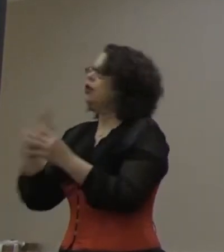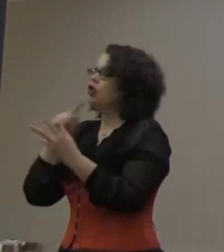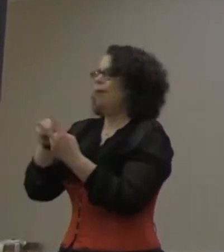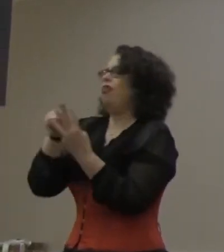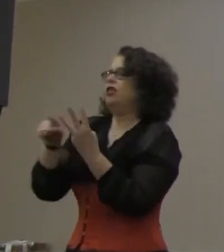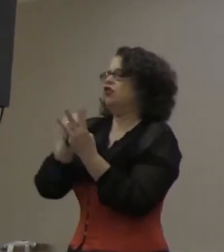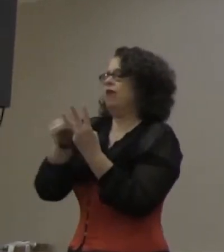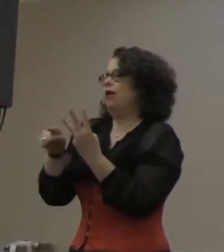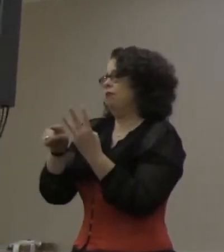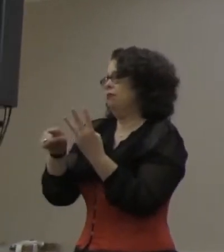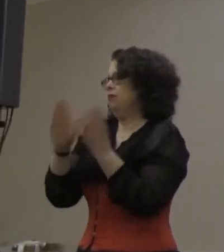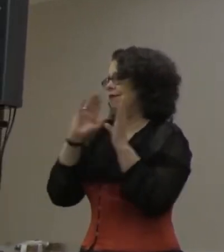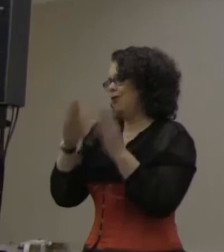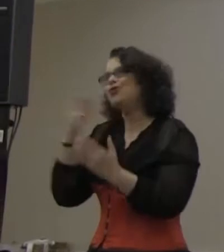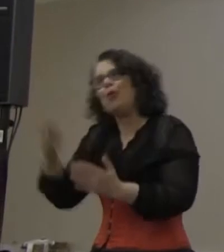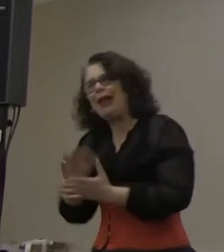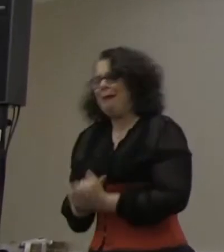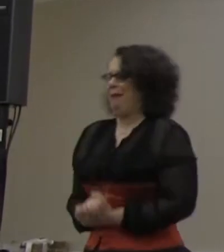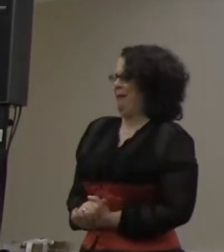three. You're welcome.